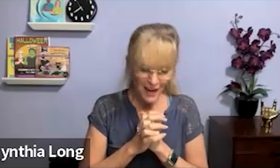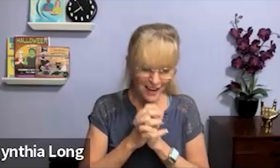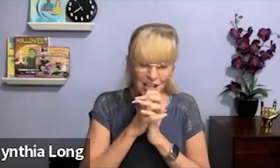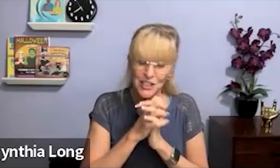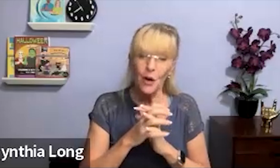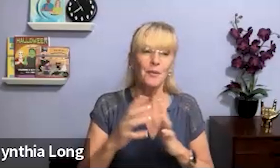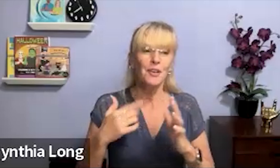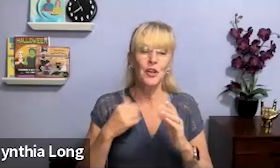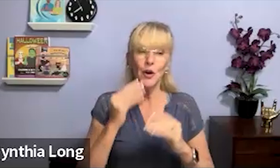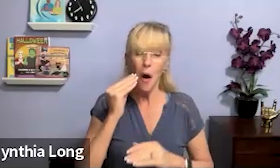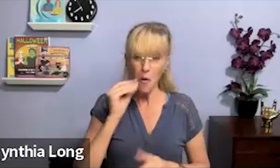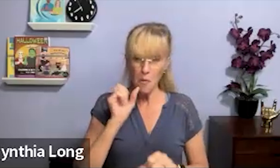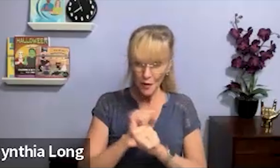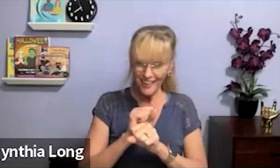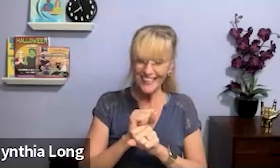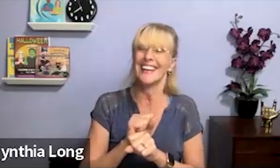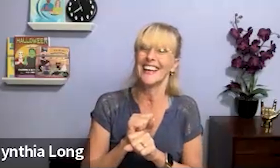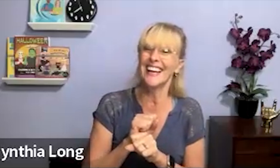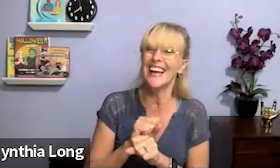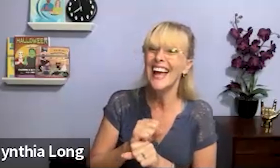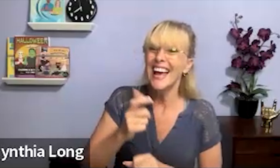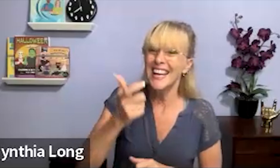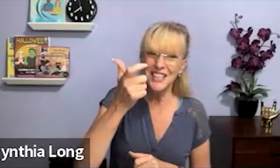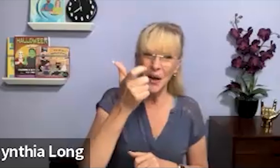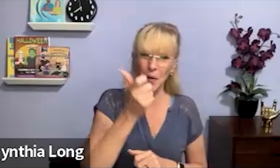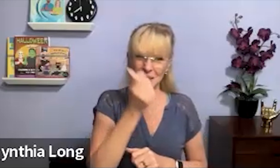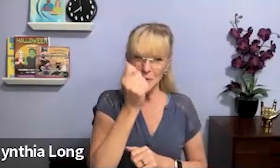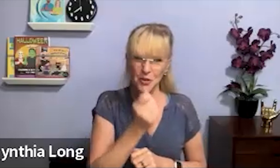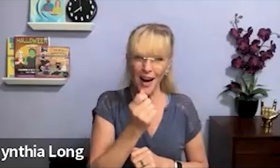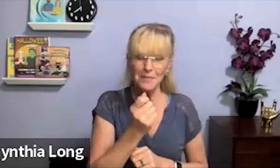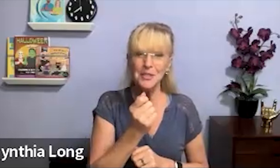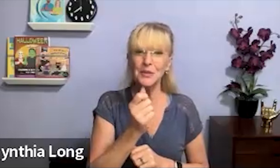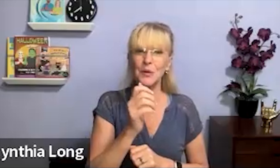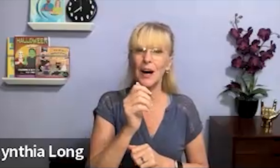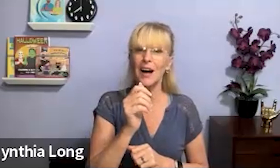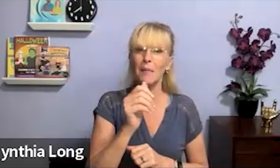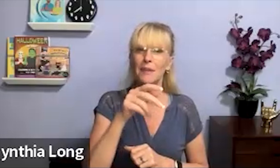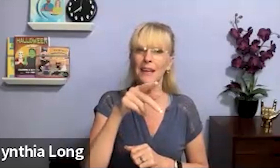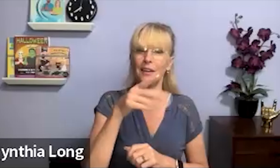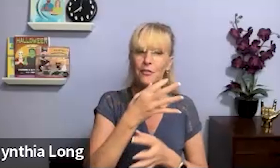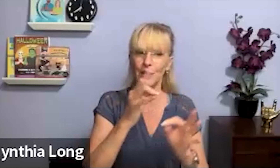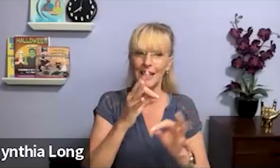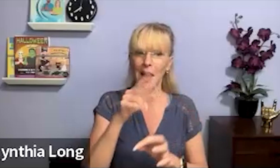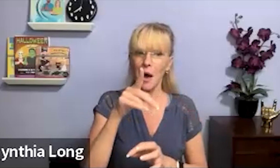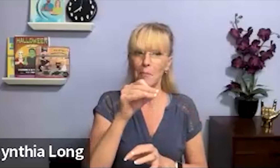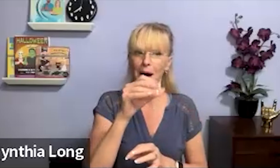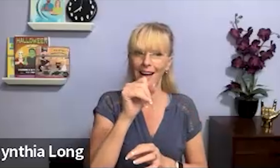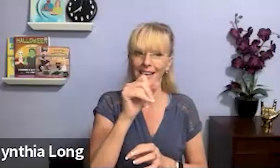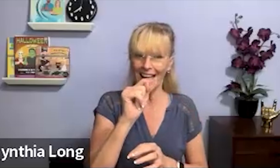Okay, so your homework is to go and subscribe to the free